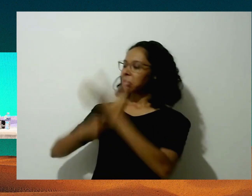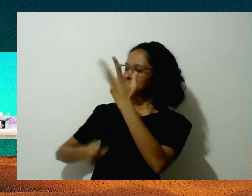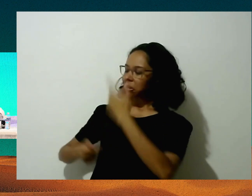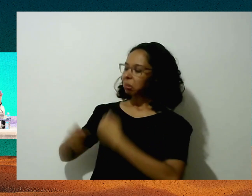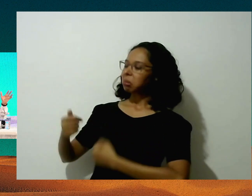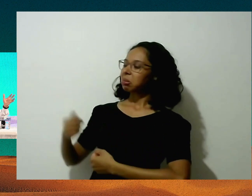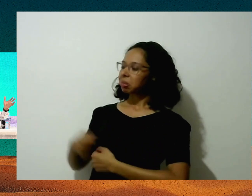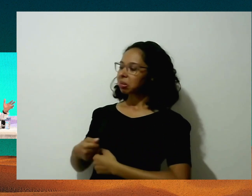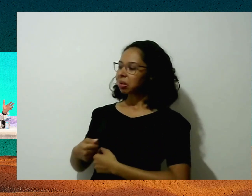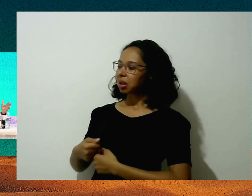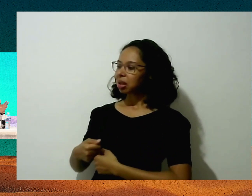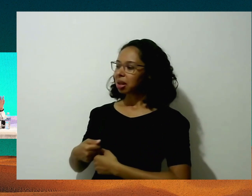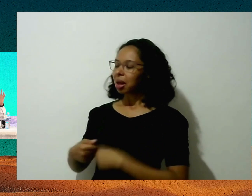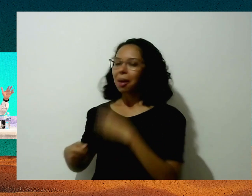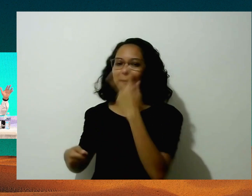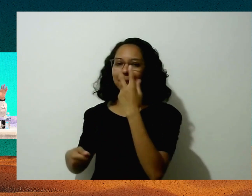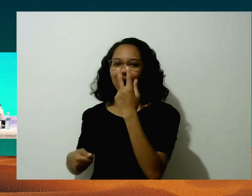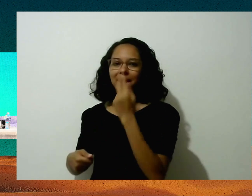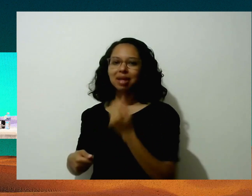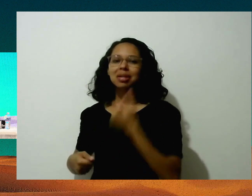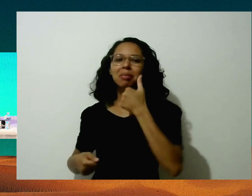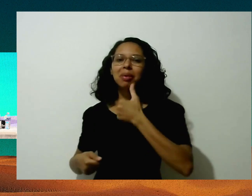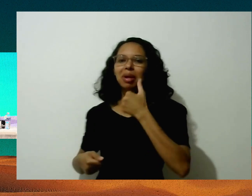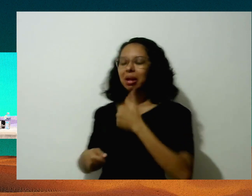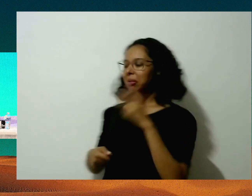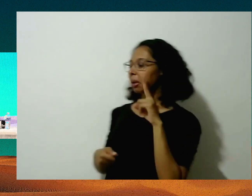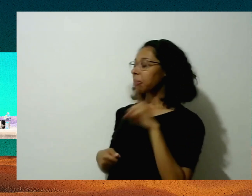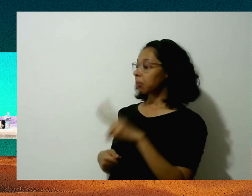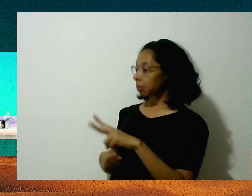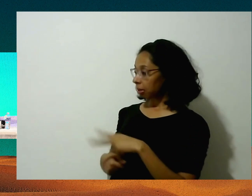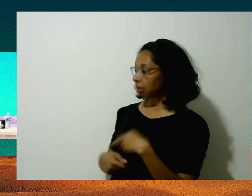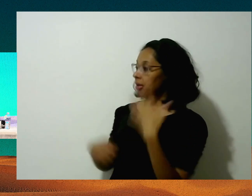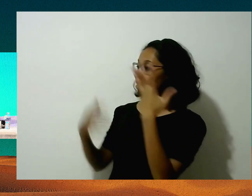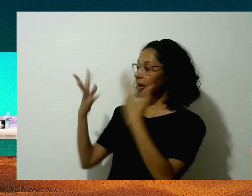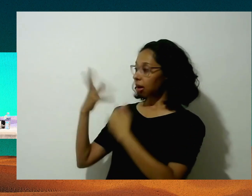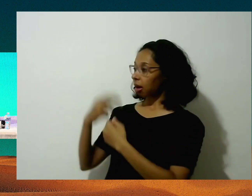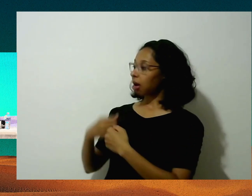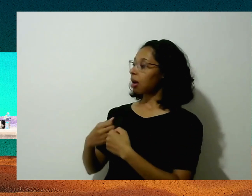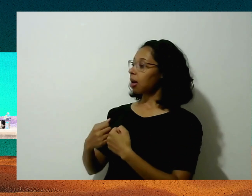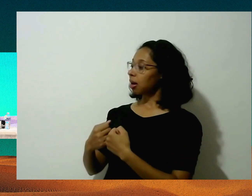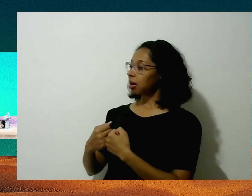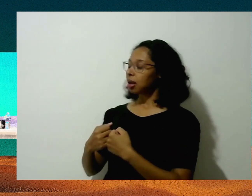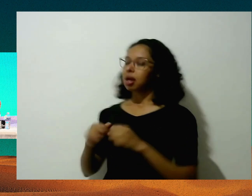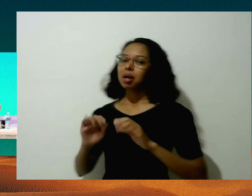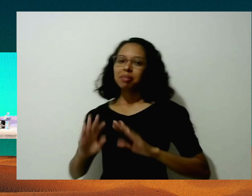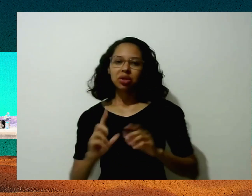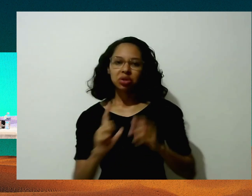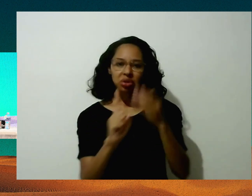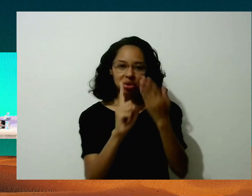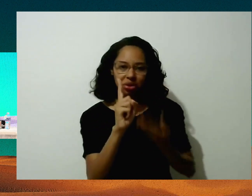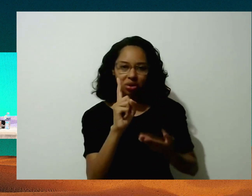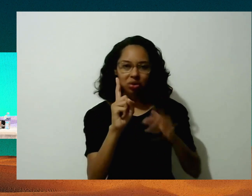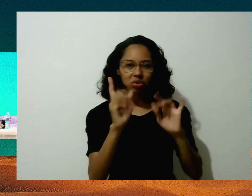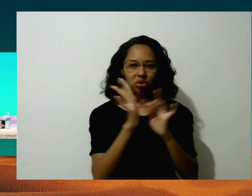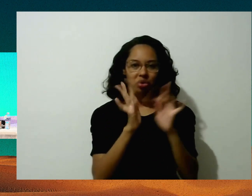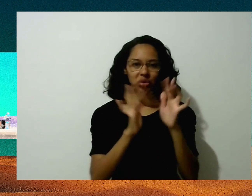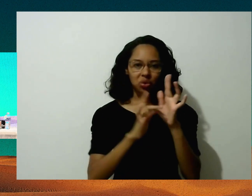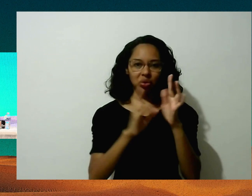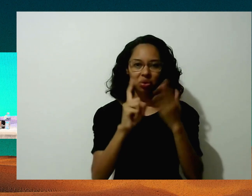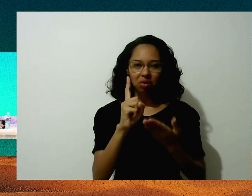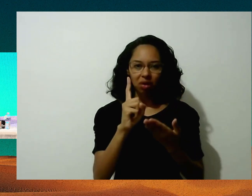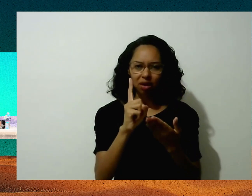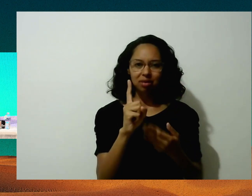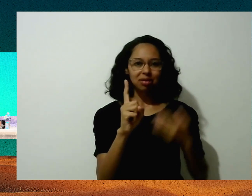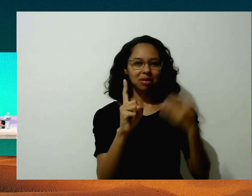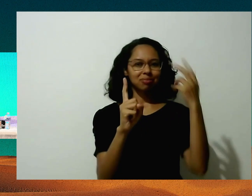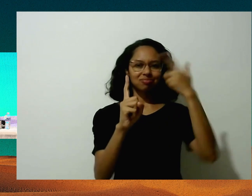the women would look at him and say, wow, he is beautiful. Mas Jesus não tinha beleza But física. Jesus had no physical beauty. Ele era o mais